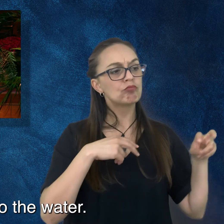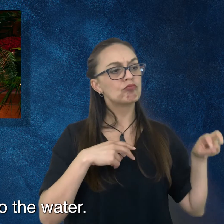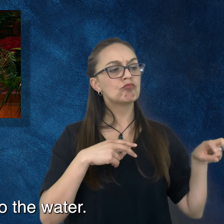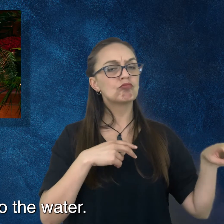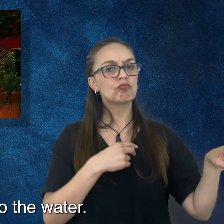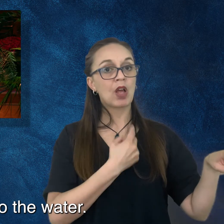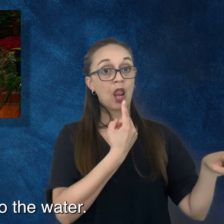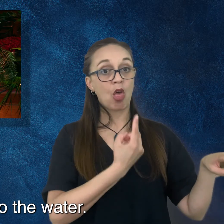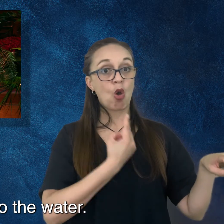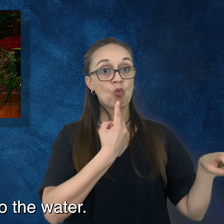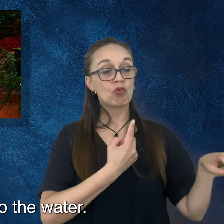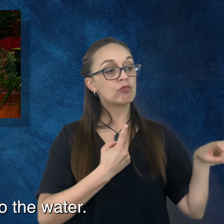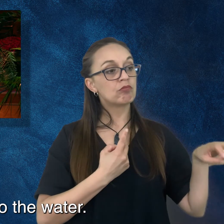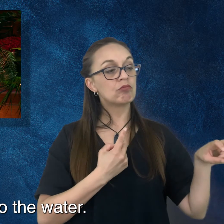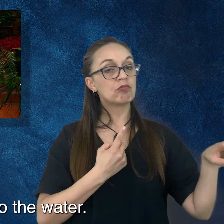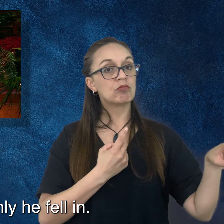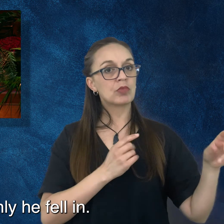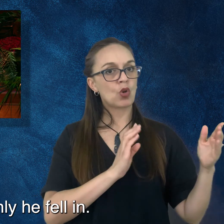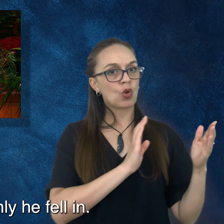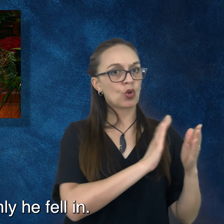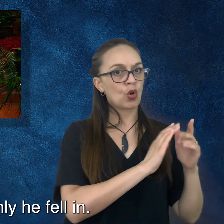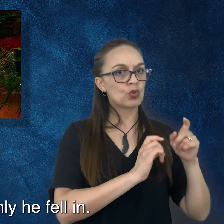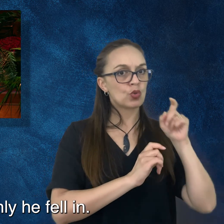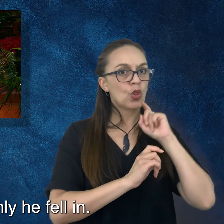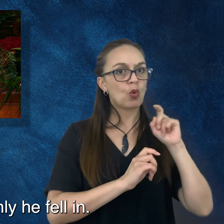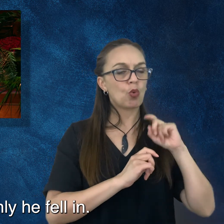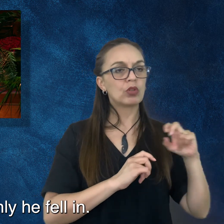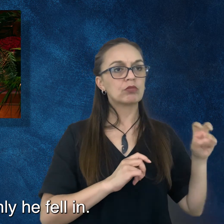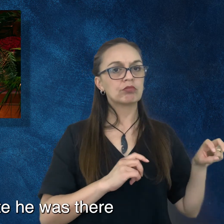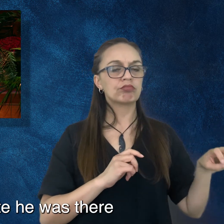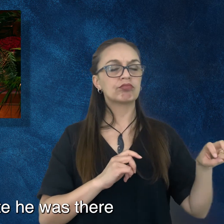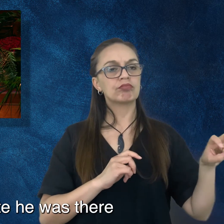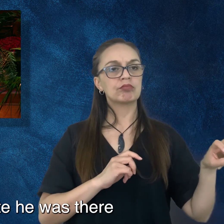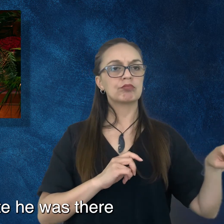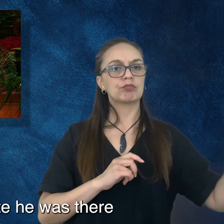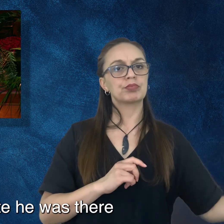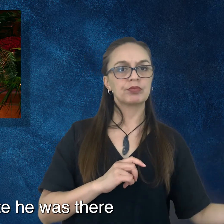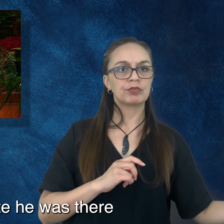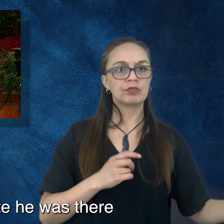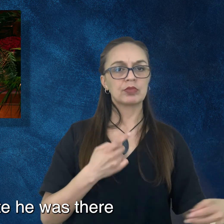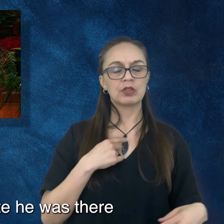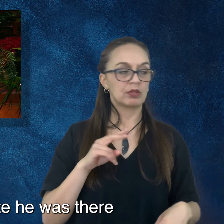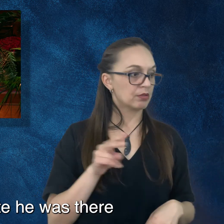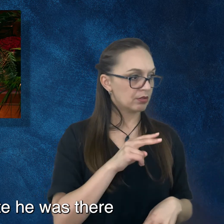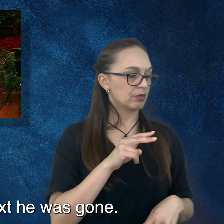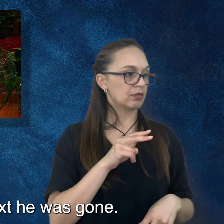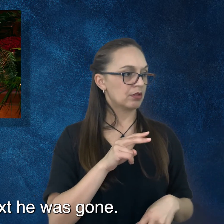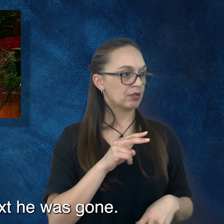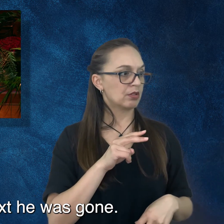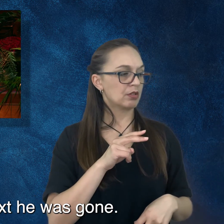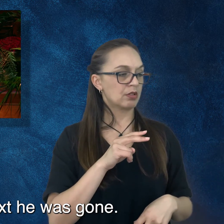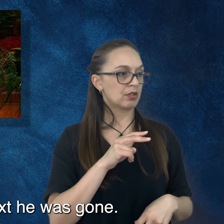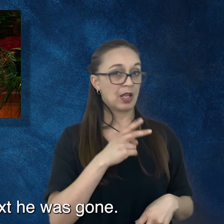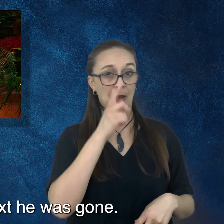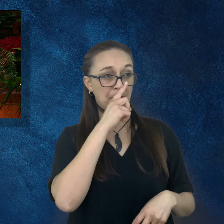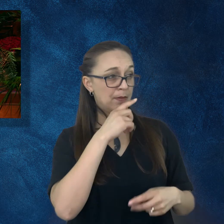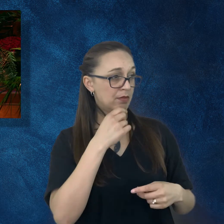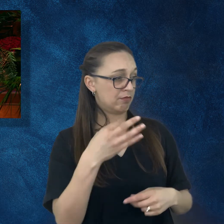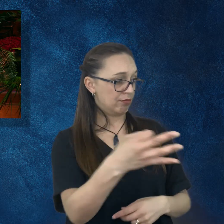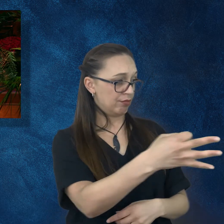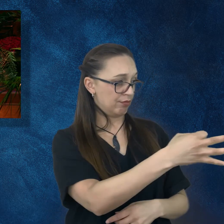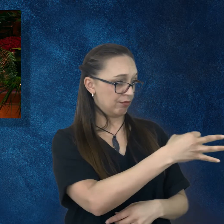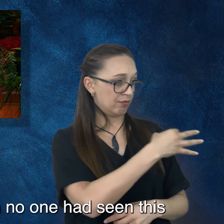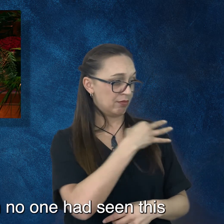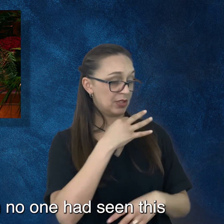pond, very close to the water. Suddenly, he fell in. One minute he was there, and the next he was gone.